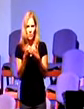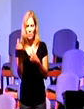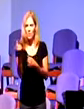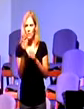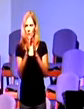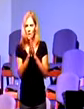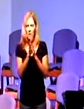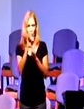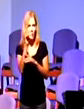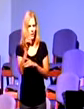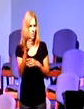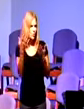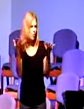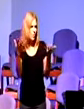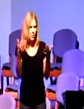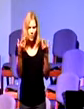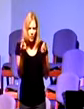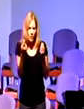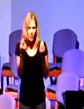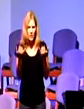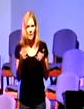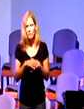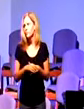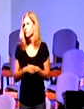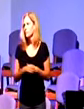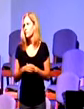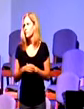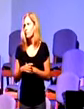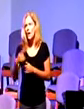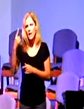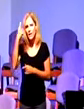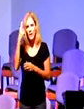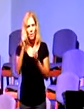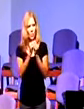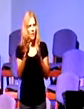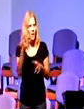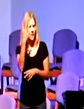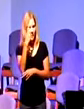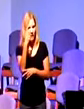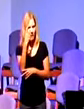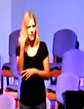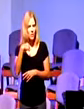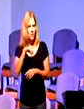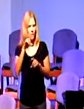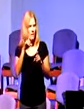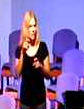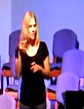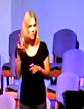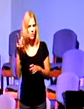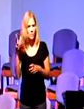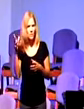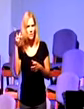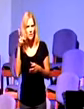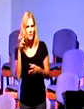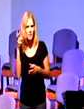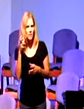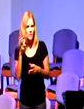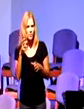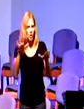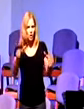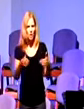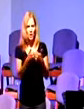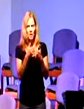want to ask the question, so what? What do we do now? And I think without a doubt that we need to heed the challenge that Elizabeth